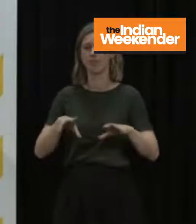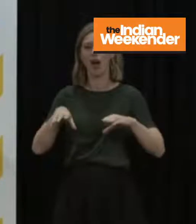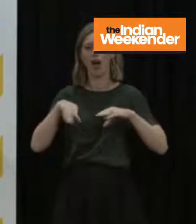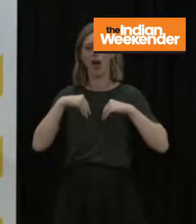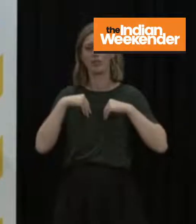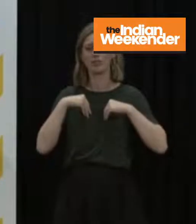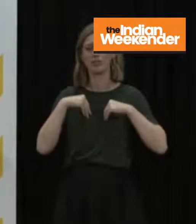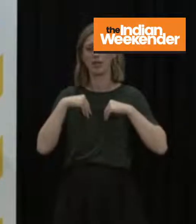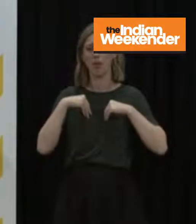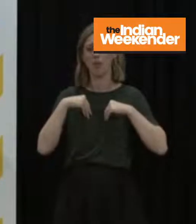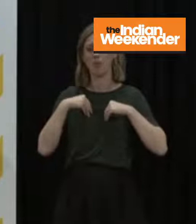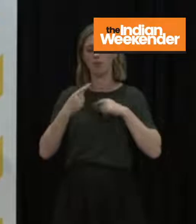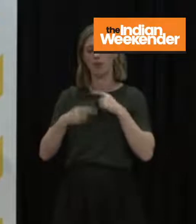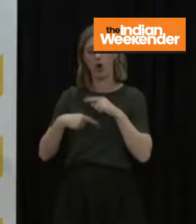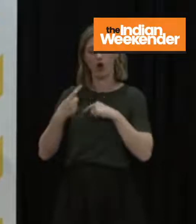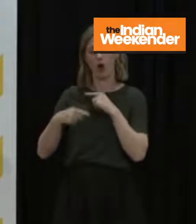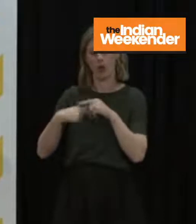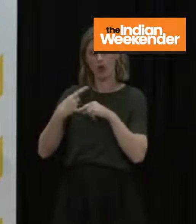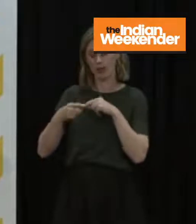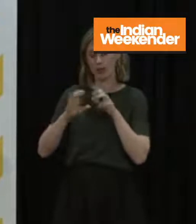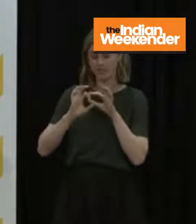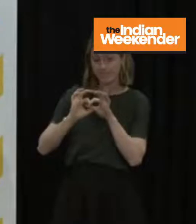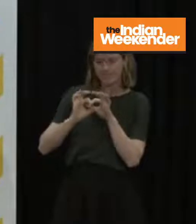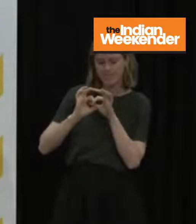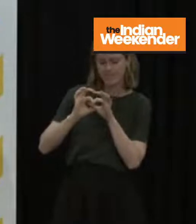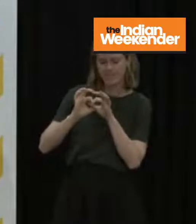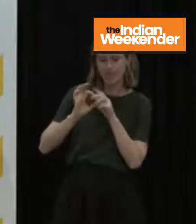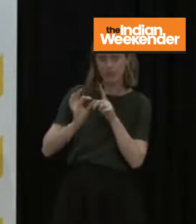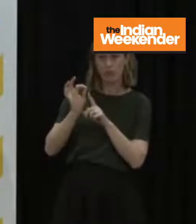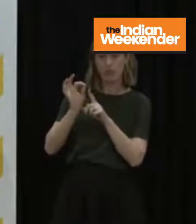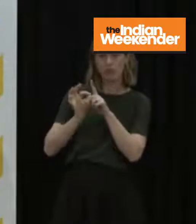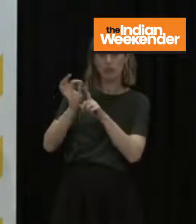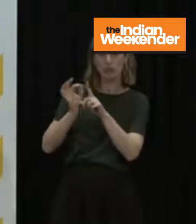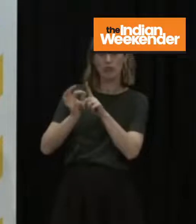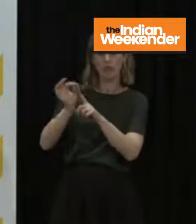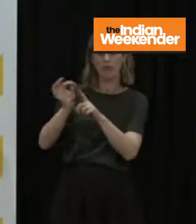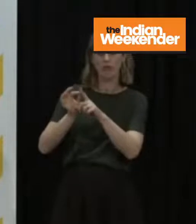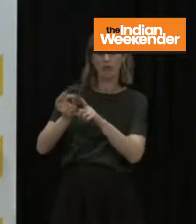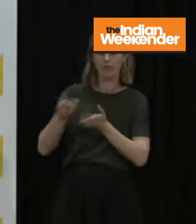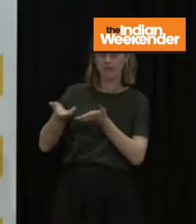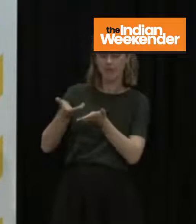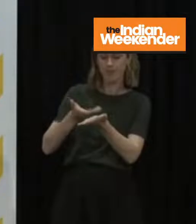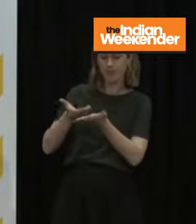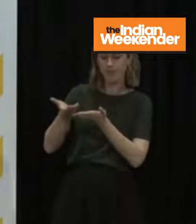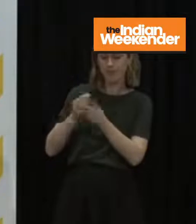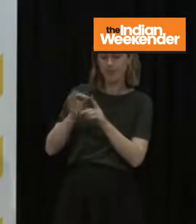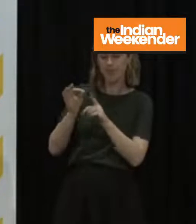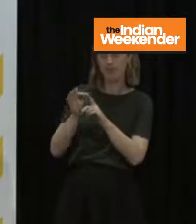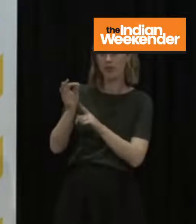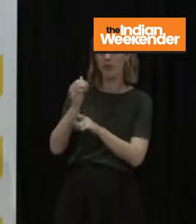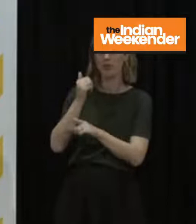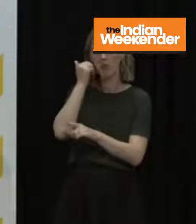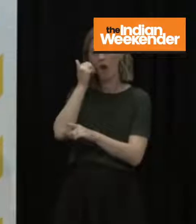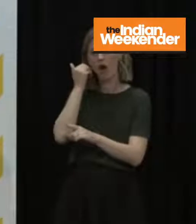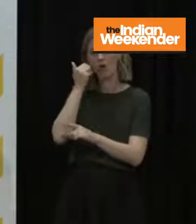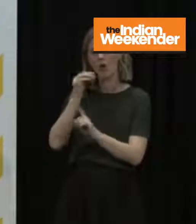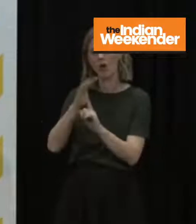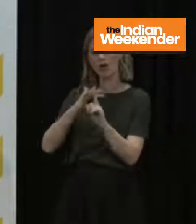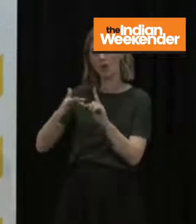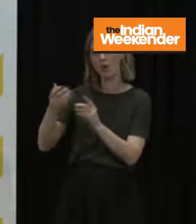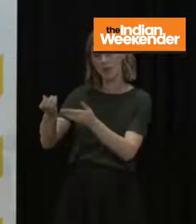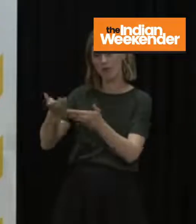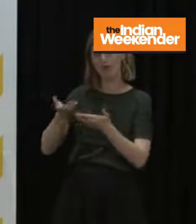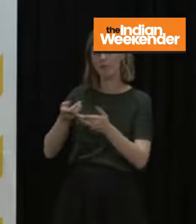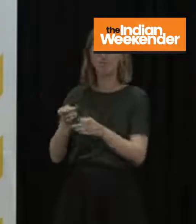ongoing piece of work to improve the relationships and the dialogue with Māori and iwi providers.